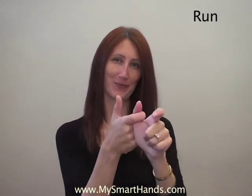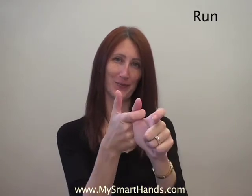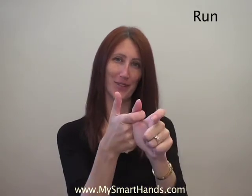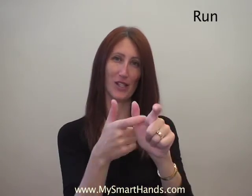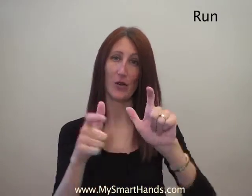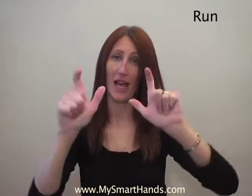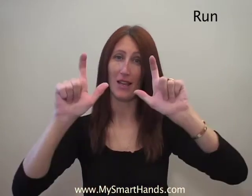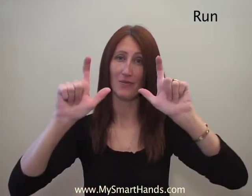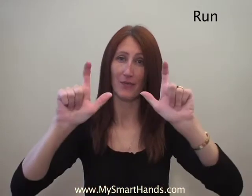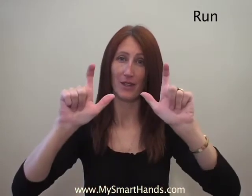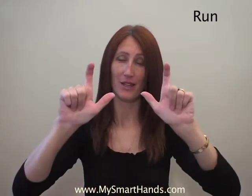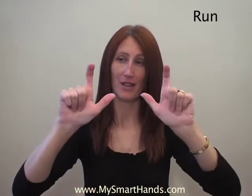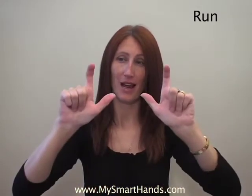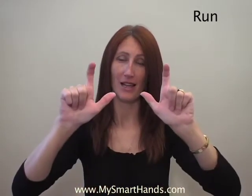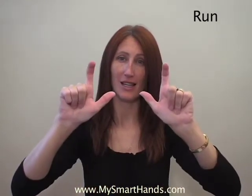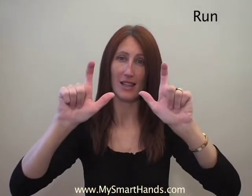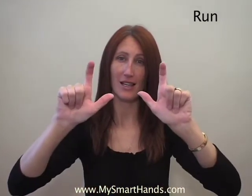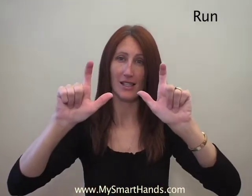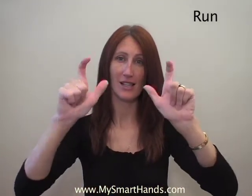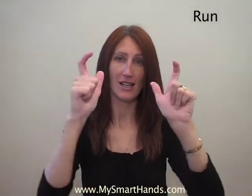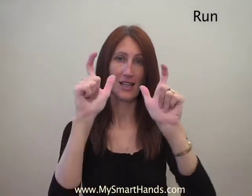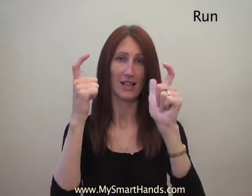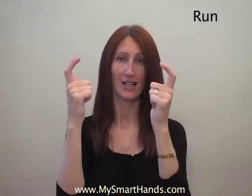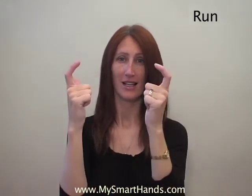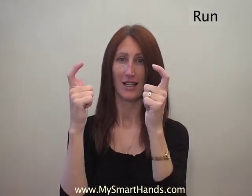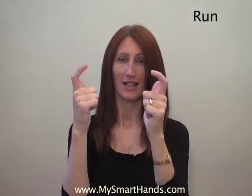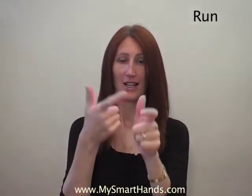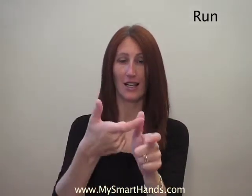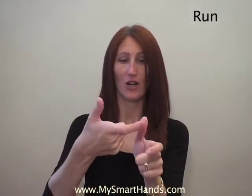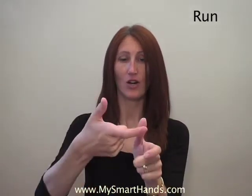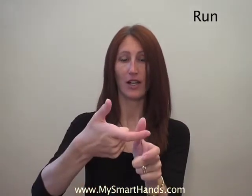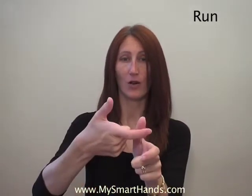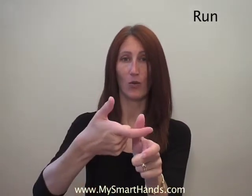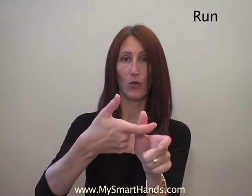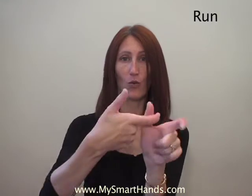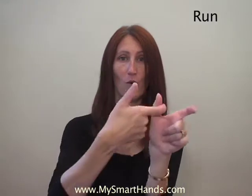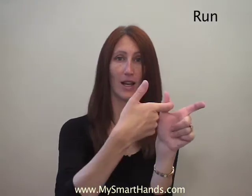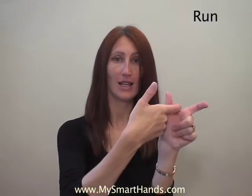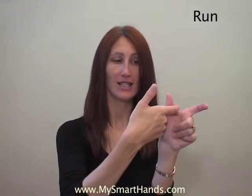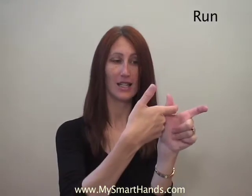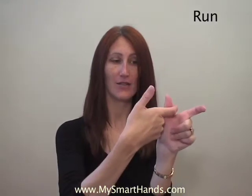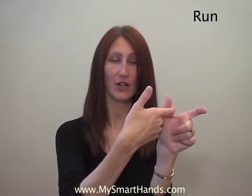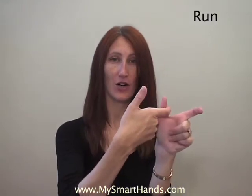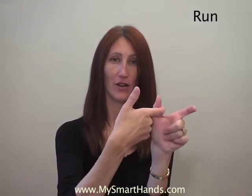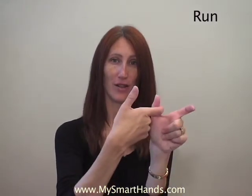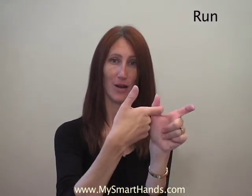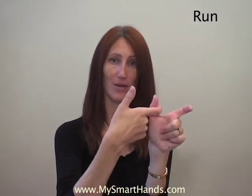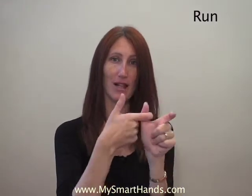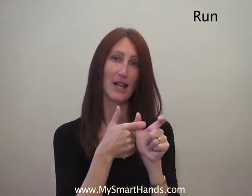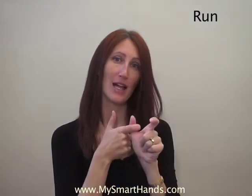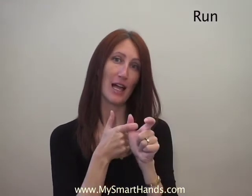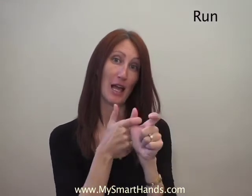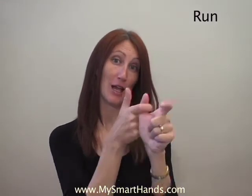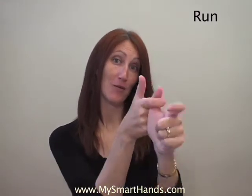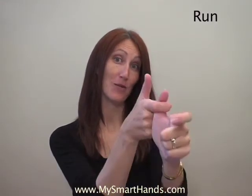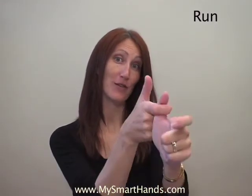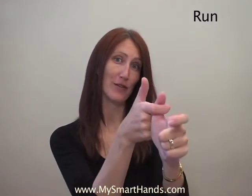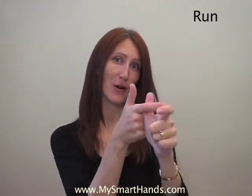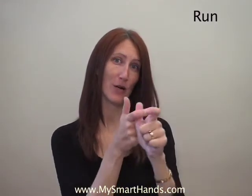So again, hands like this, hooking one index finger on your thumb and move it forward.